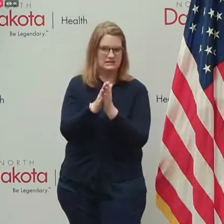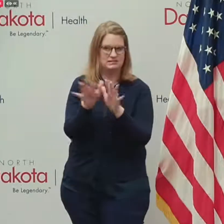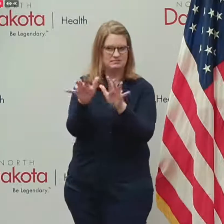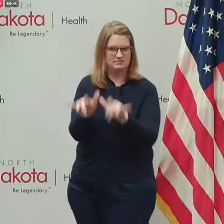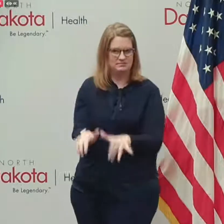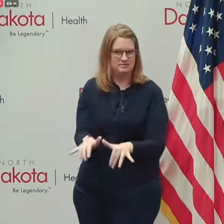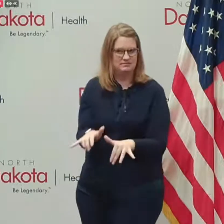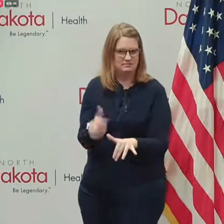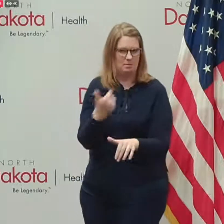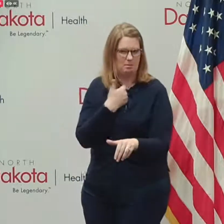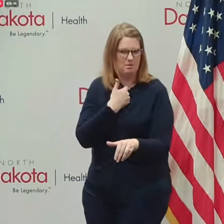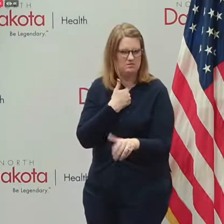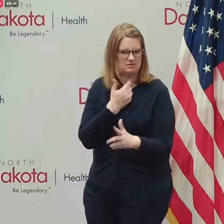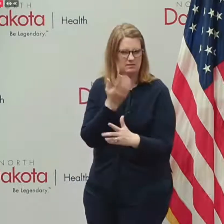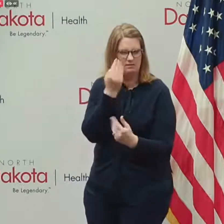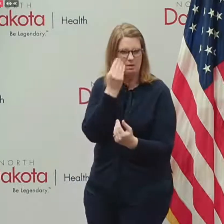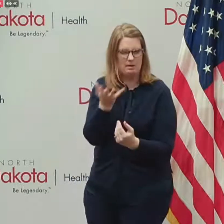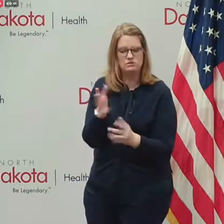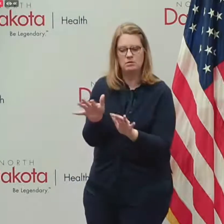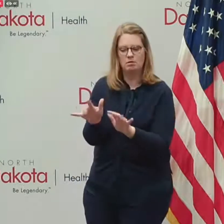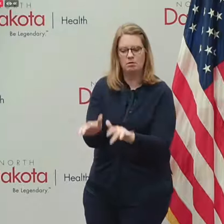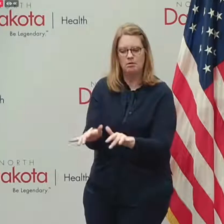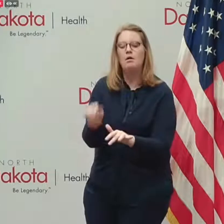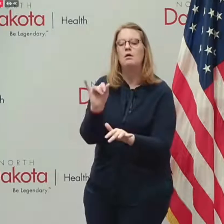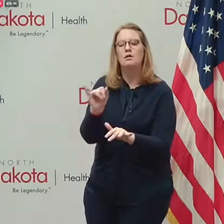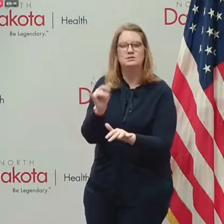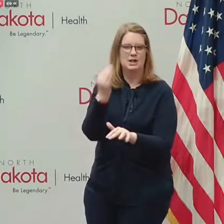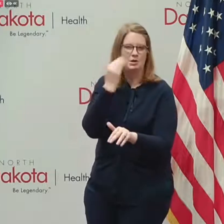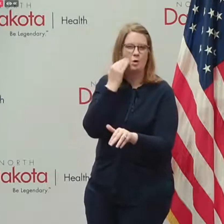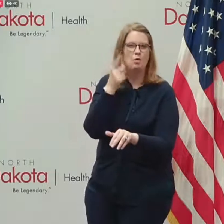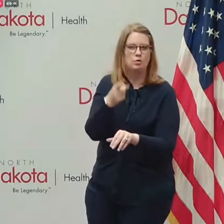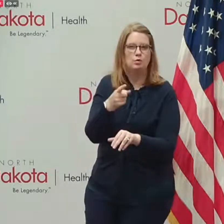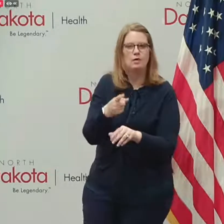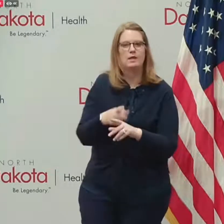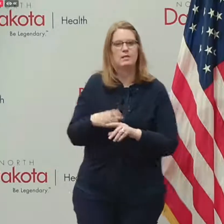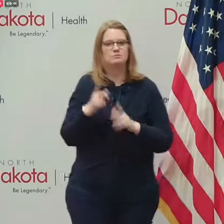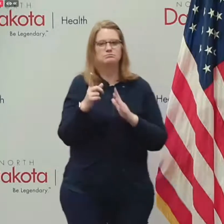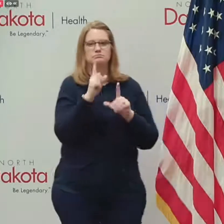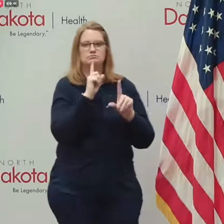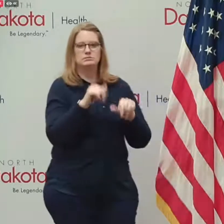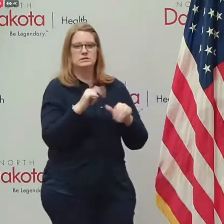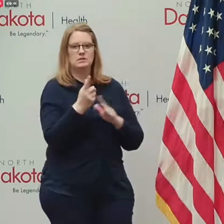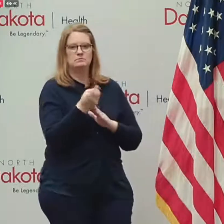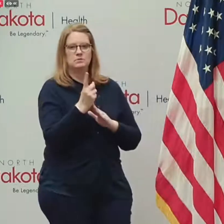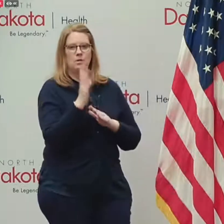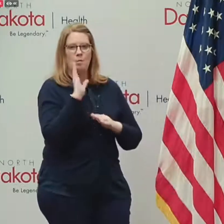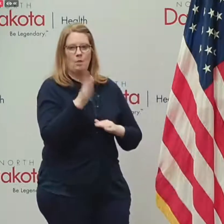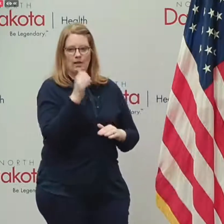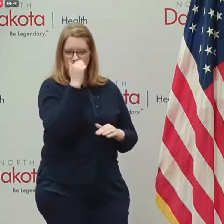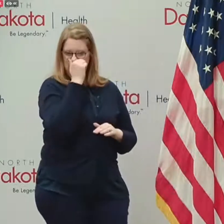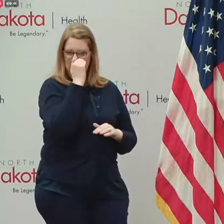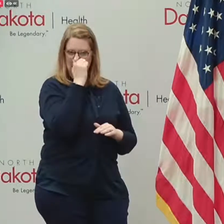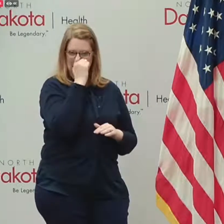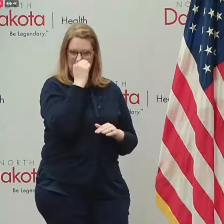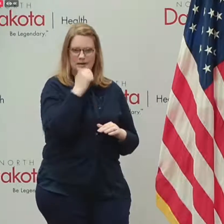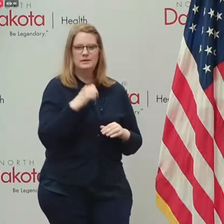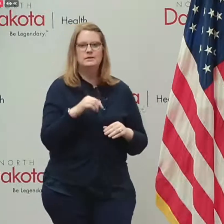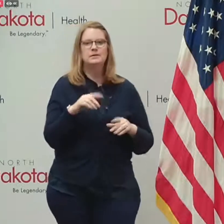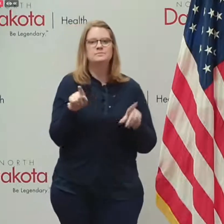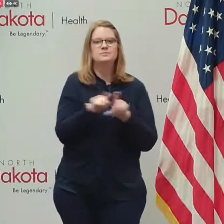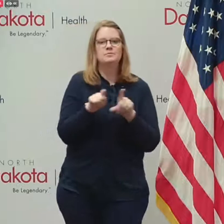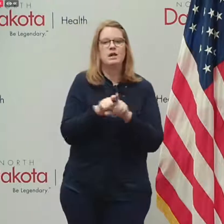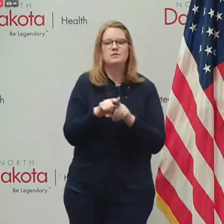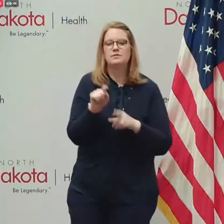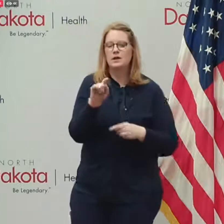that confirms it's you, and then you'll get your results. And then I would also, again, say that for